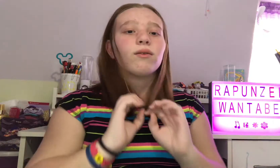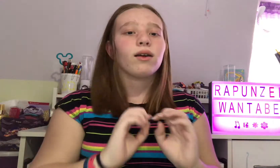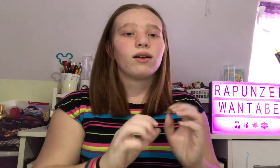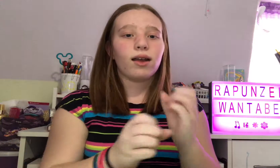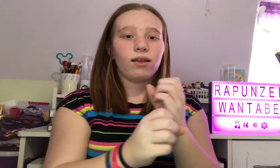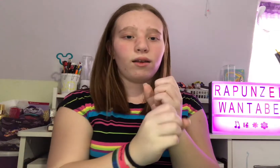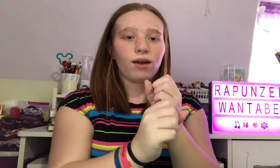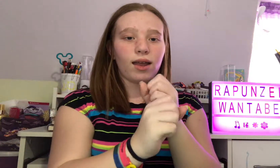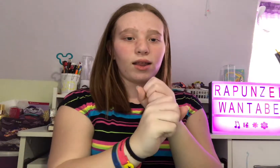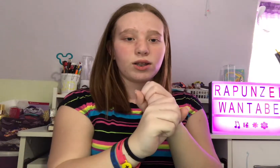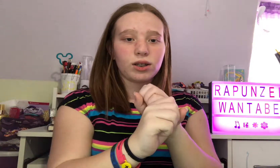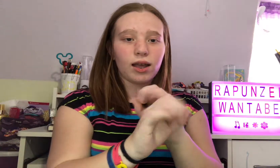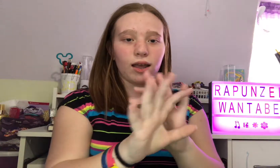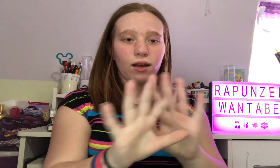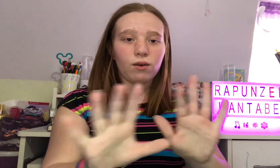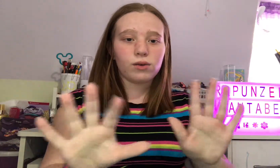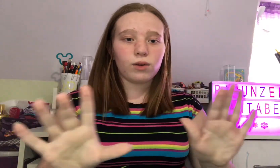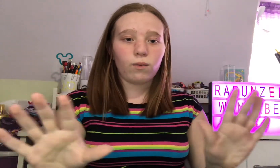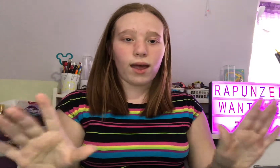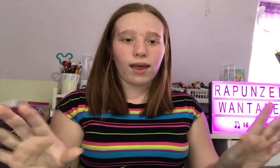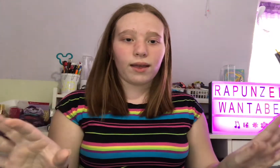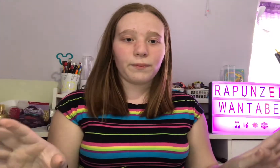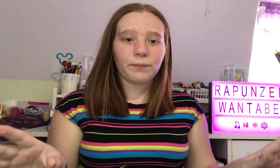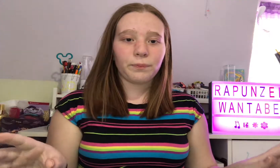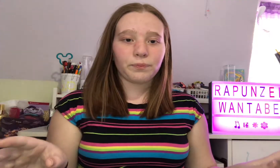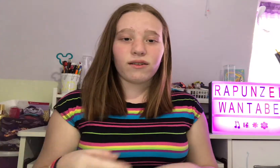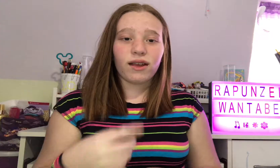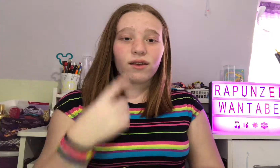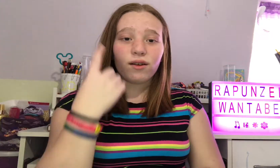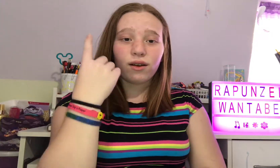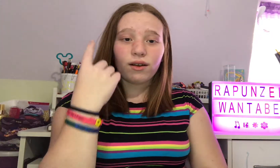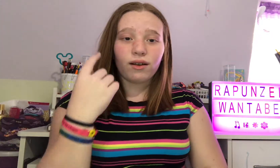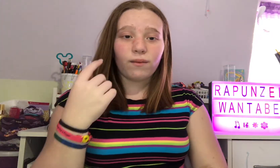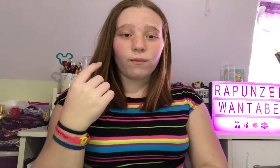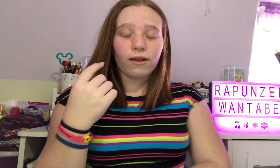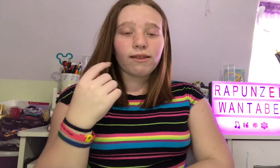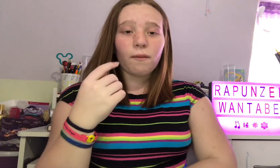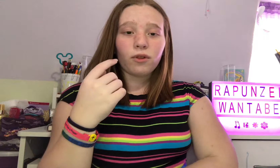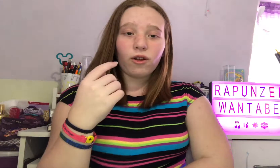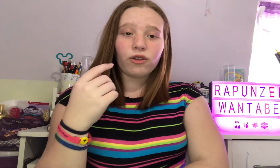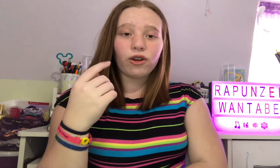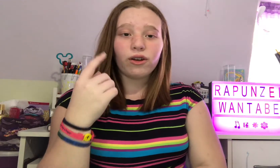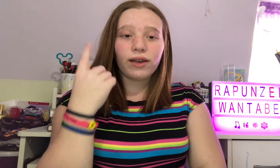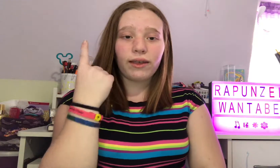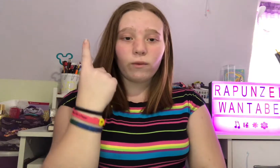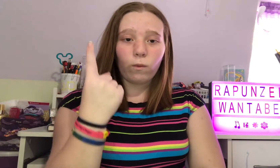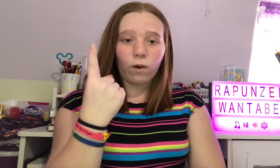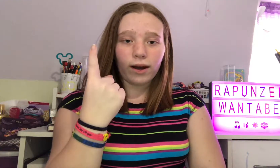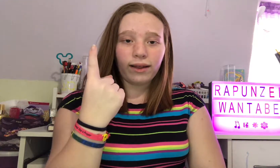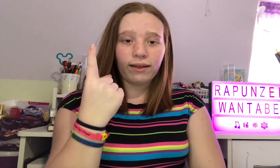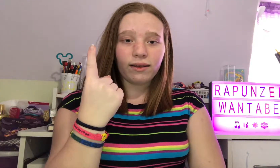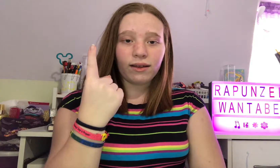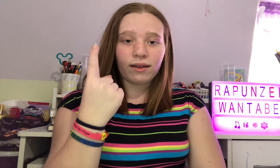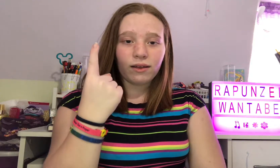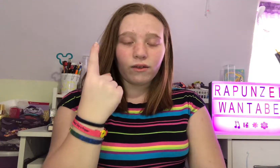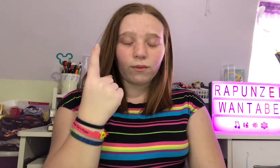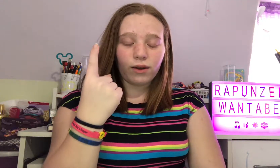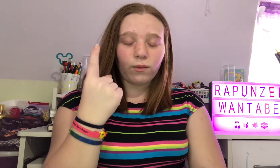what you're gonna kind of do, and then just kind of goes away. So that you're gonna, one step closer is one, so you point